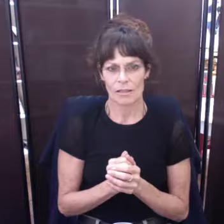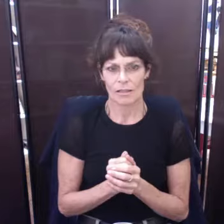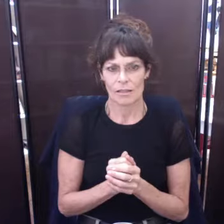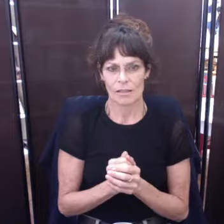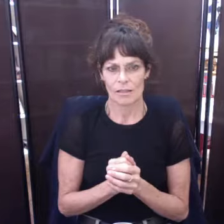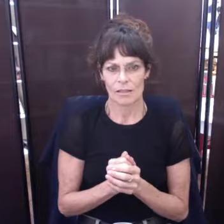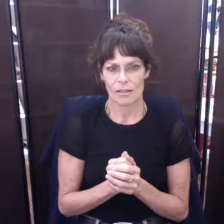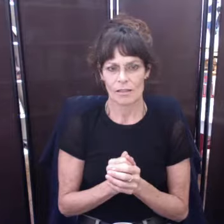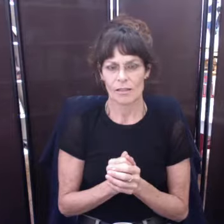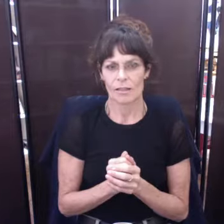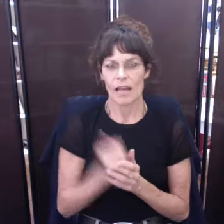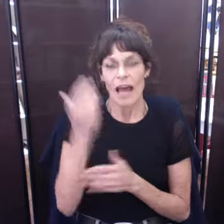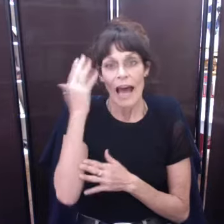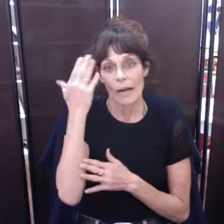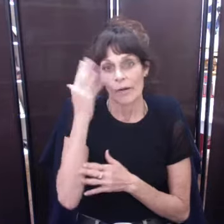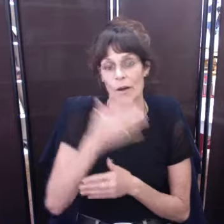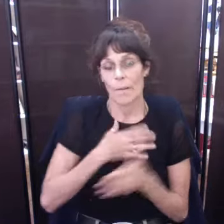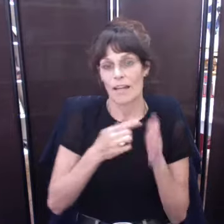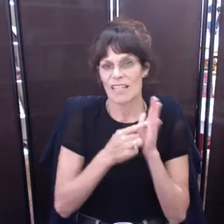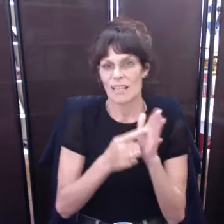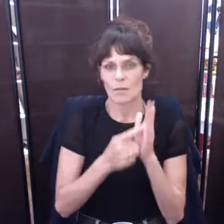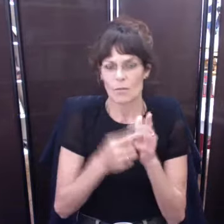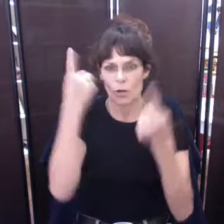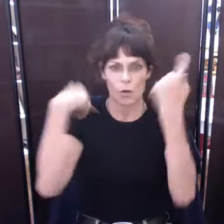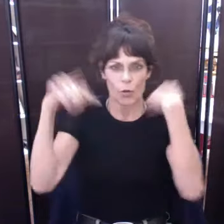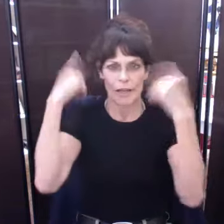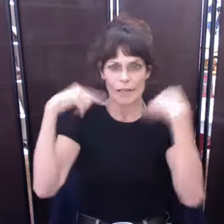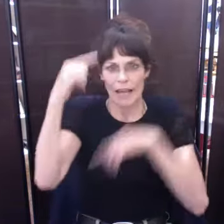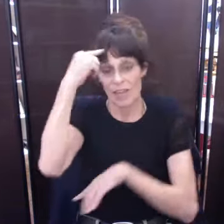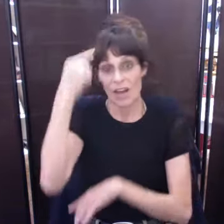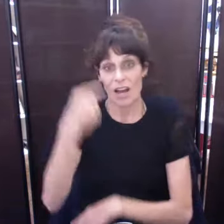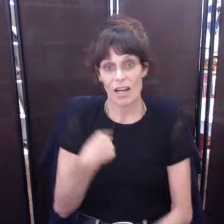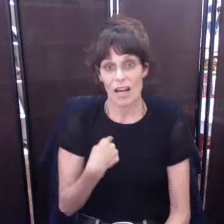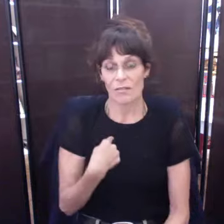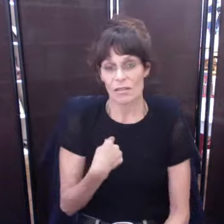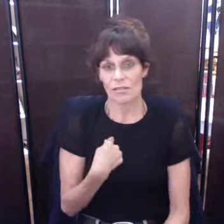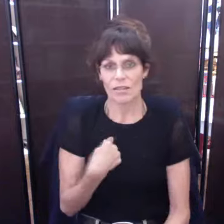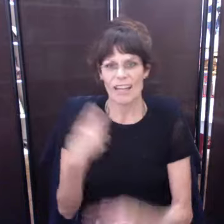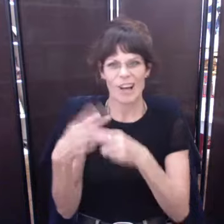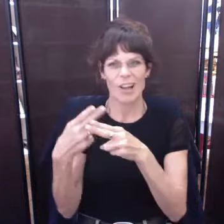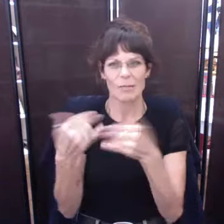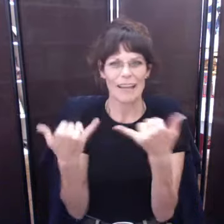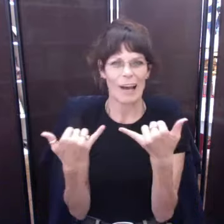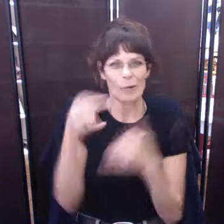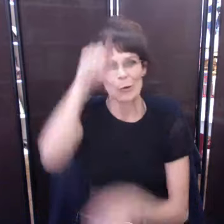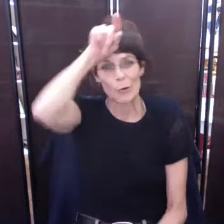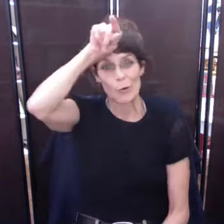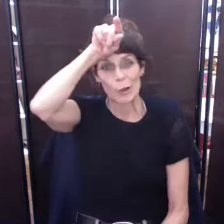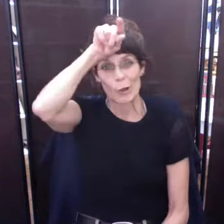See, I don't know. My symptoms were so crazy. I just thought I was, they call them now a unicorn. I just thought I was